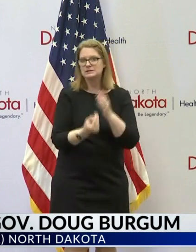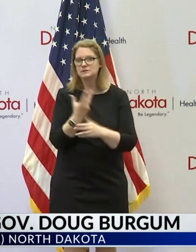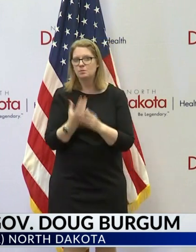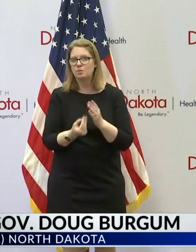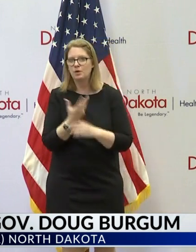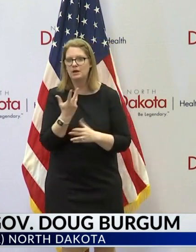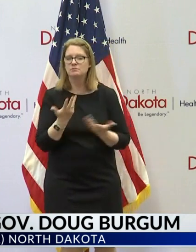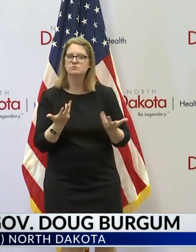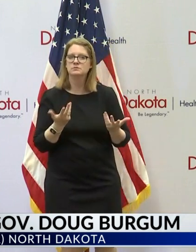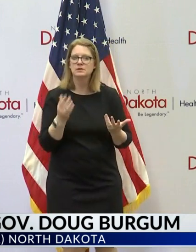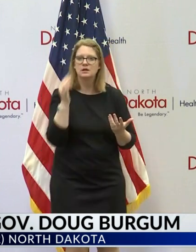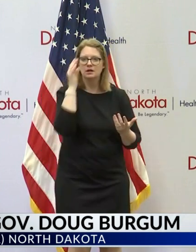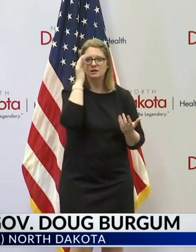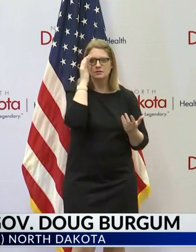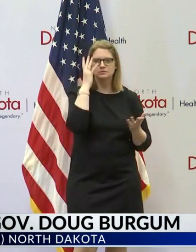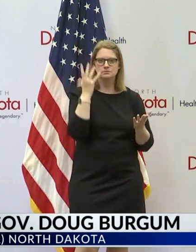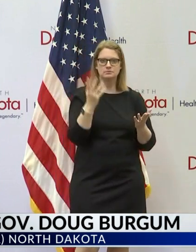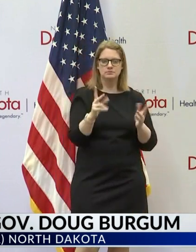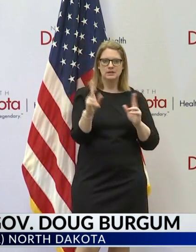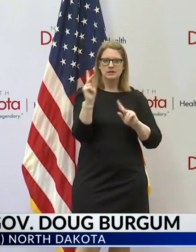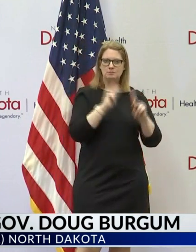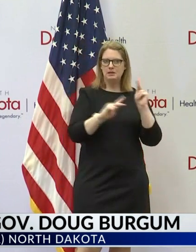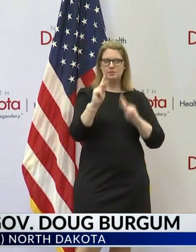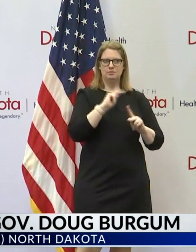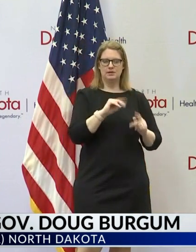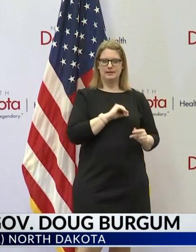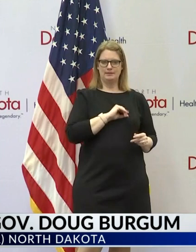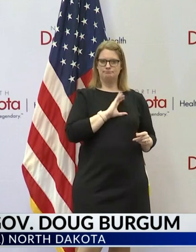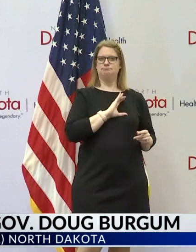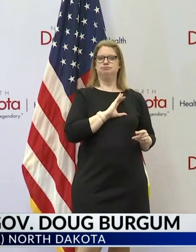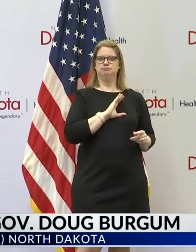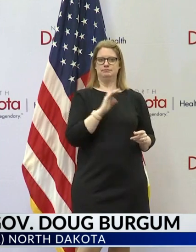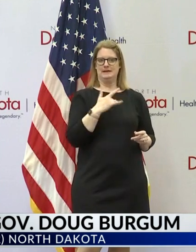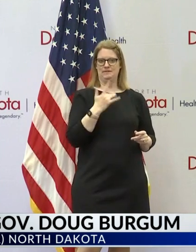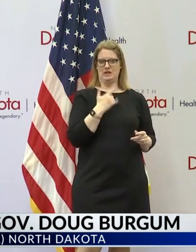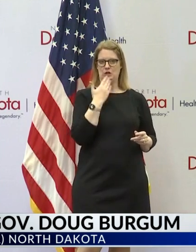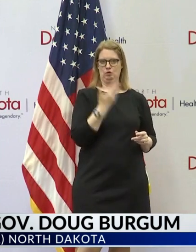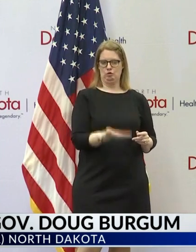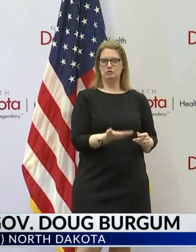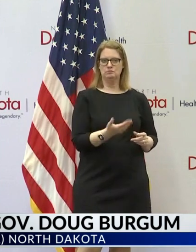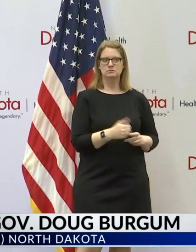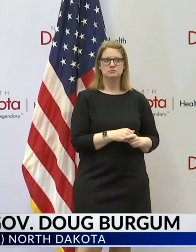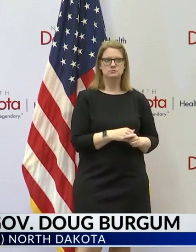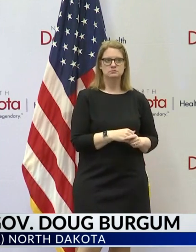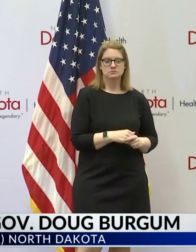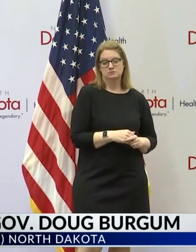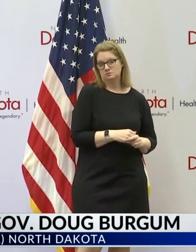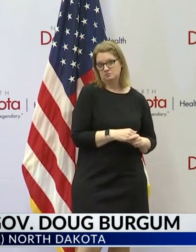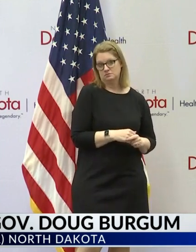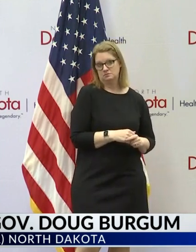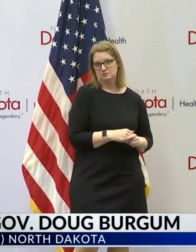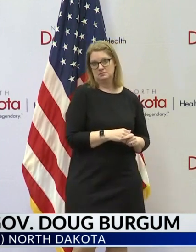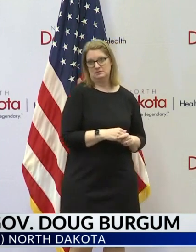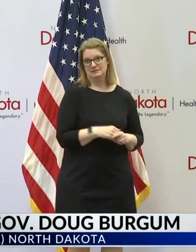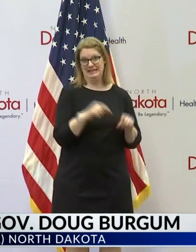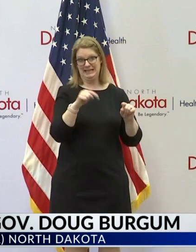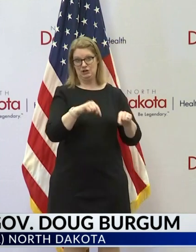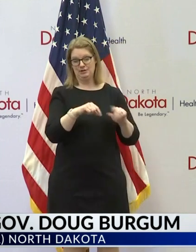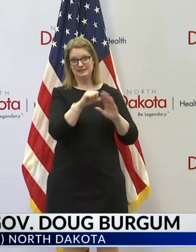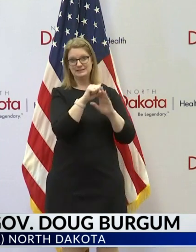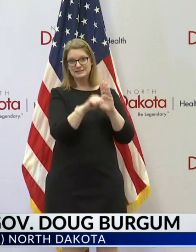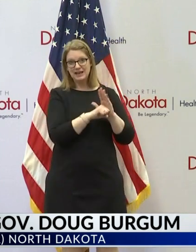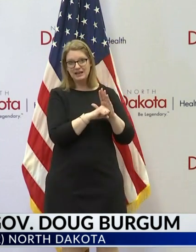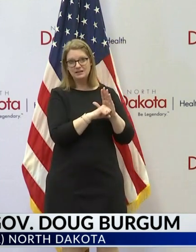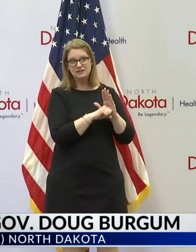people have every reason to feel good about where we are. But I would say that we're, here at the state, we